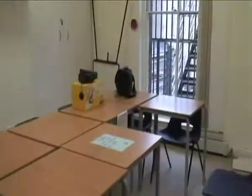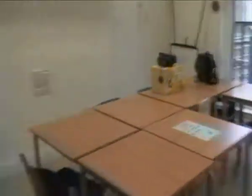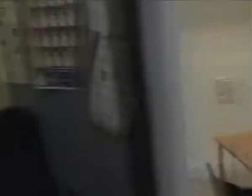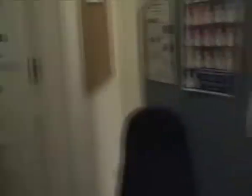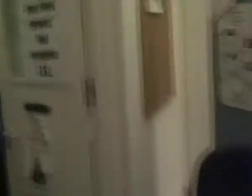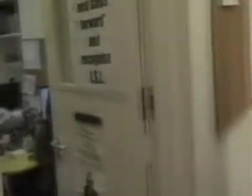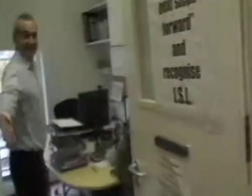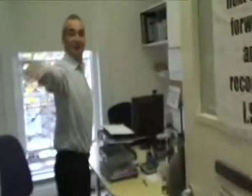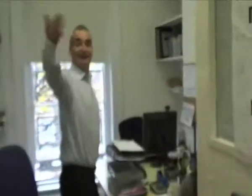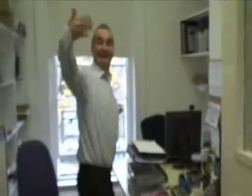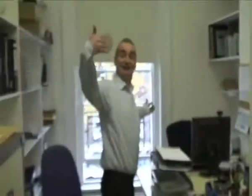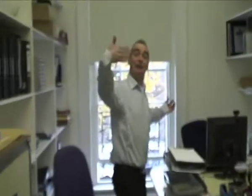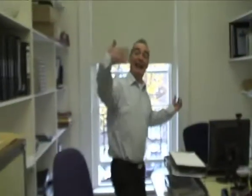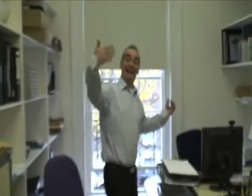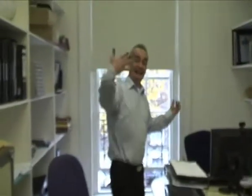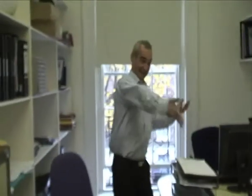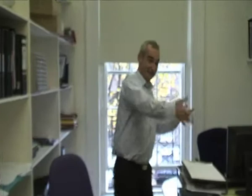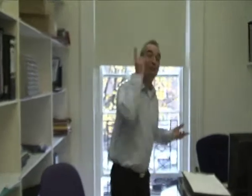Come on in, she's all shy. Say hello.